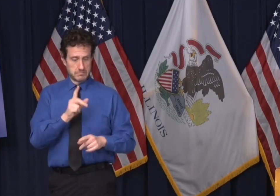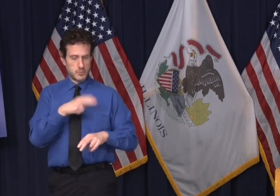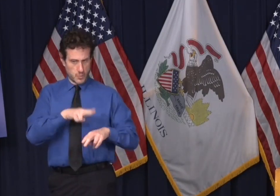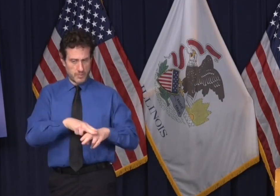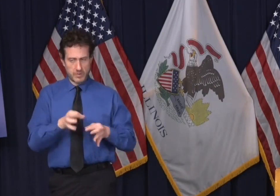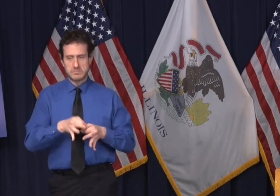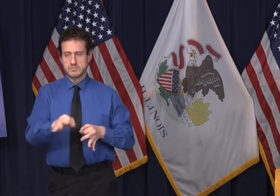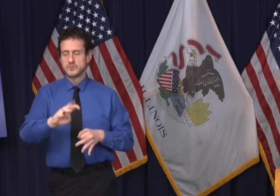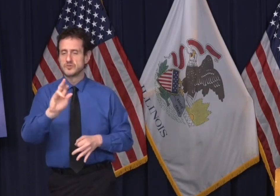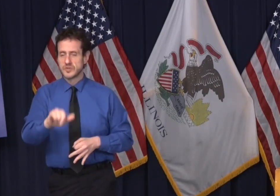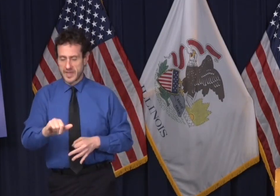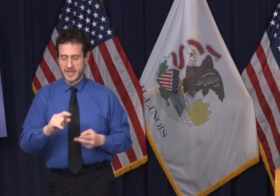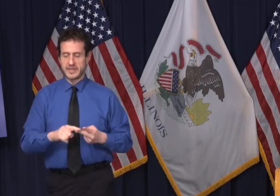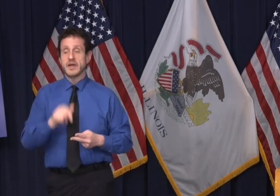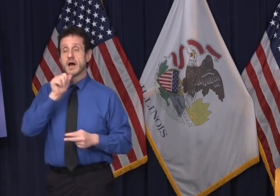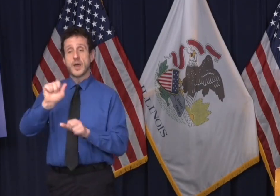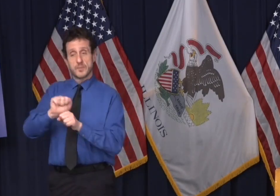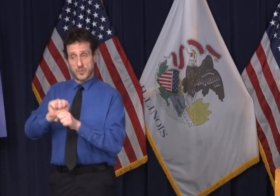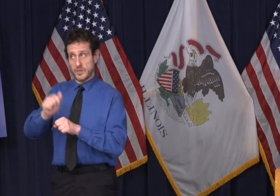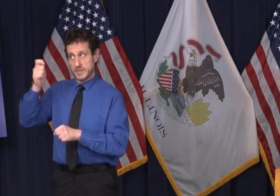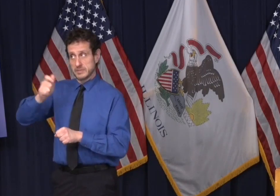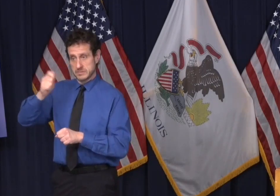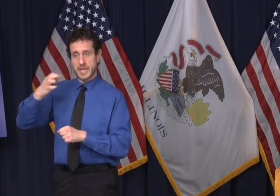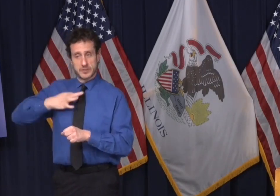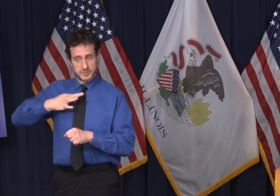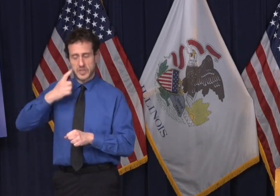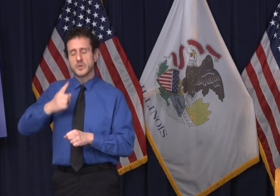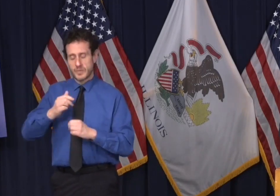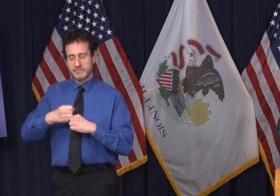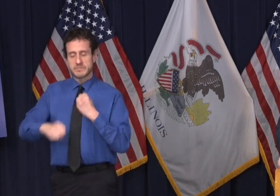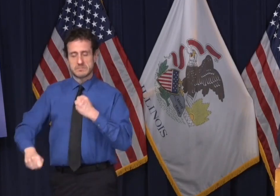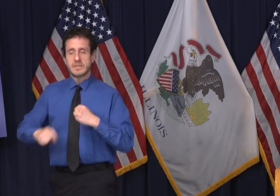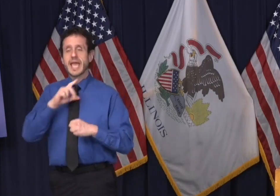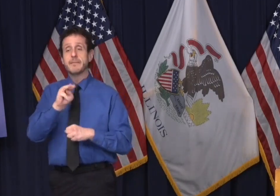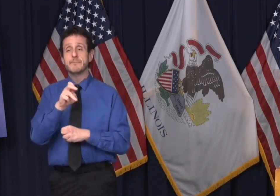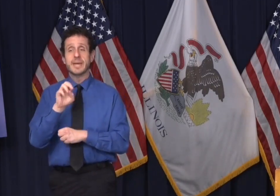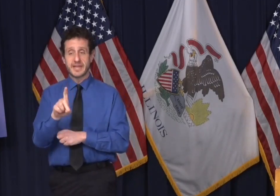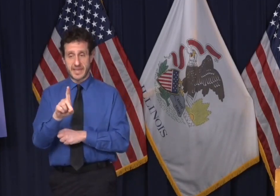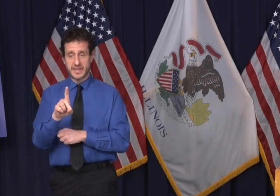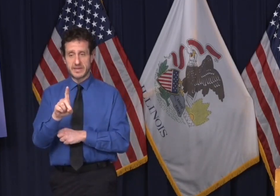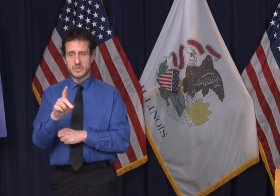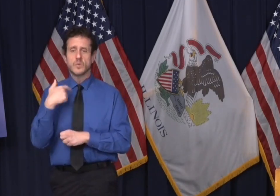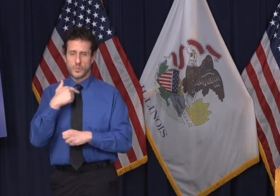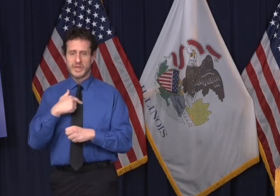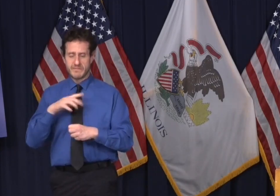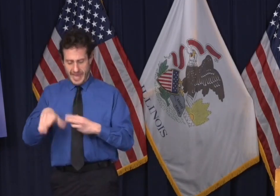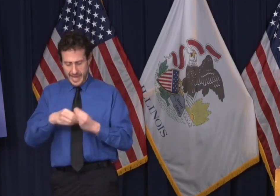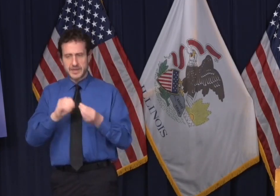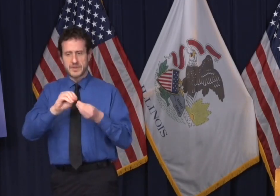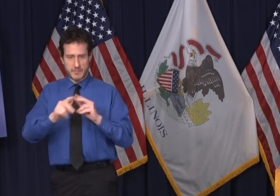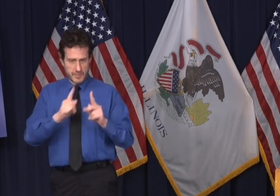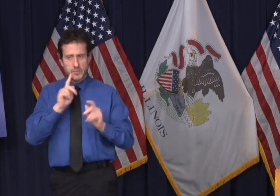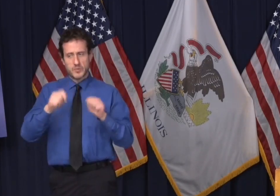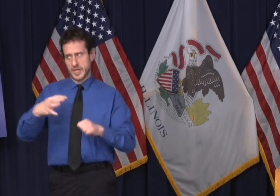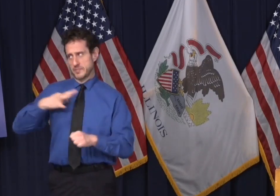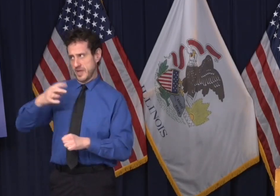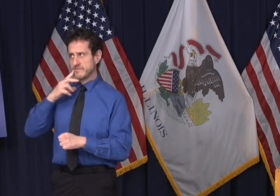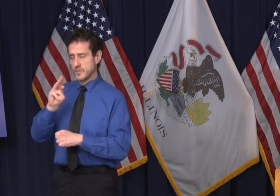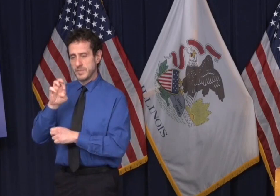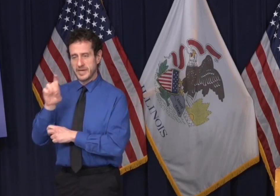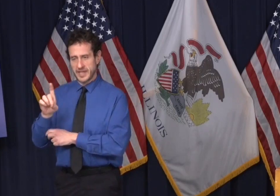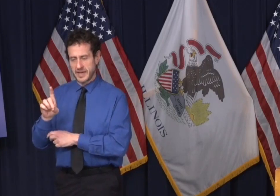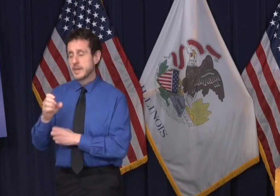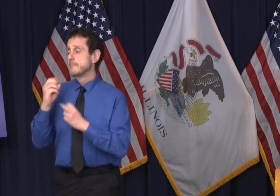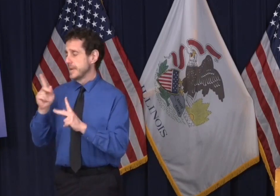eligibility, and expanding Medicaid coverage. There are countless people in our state agencies who are working behind the